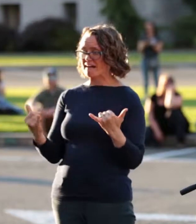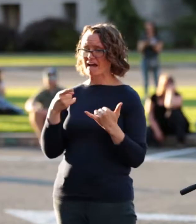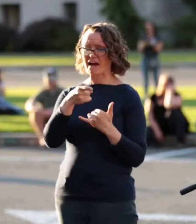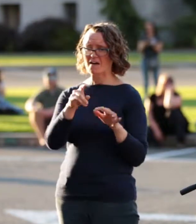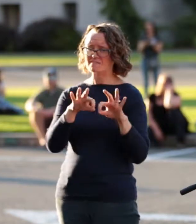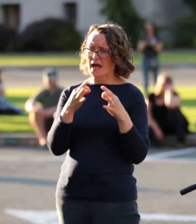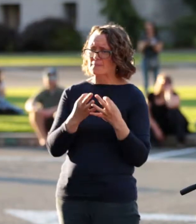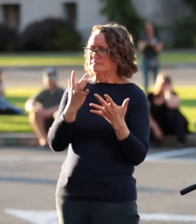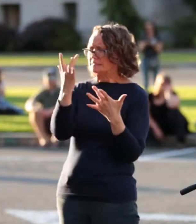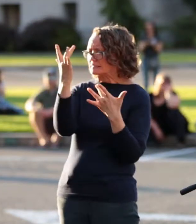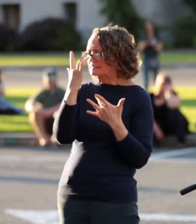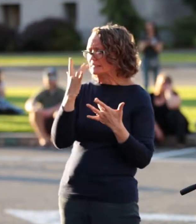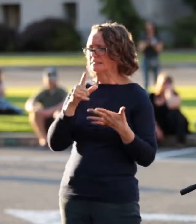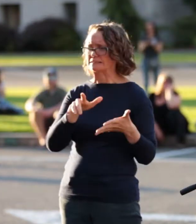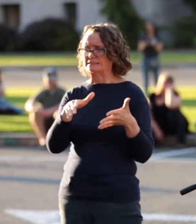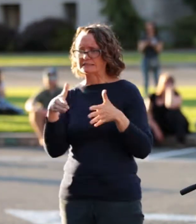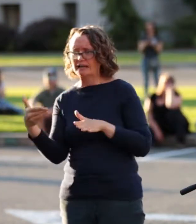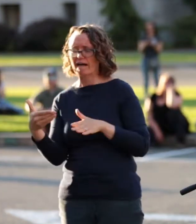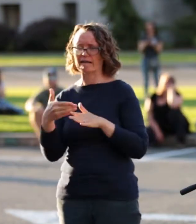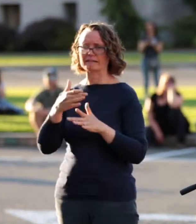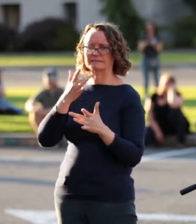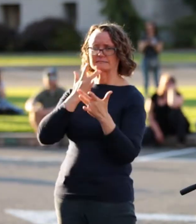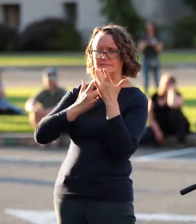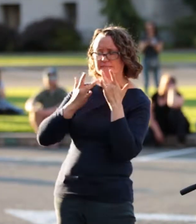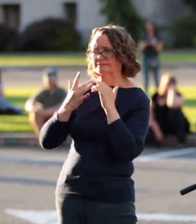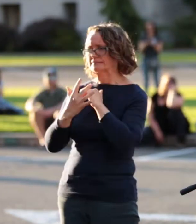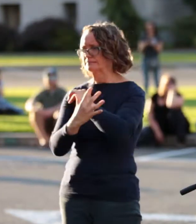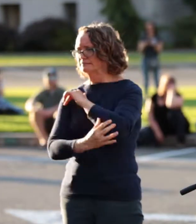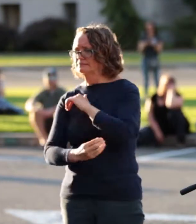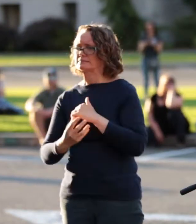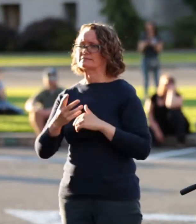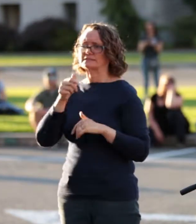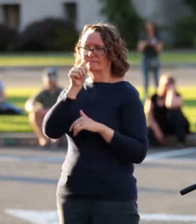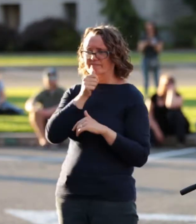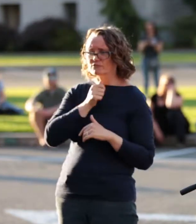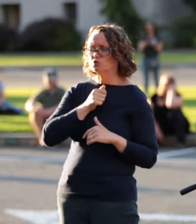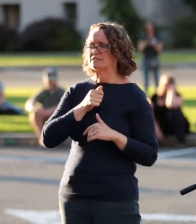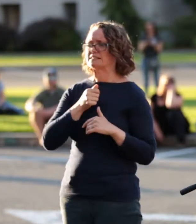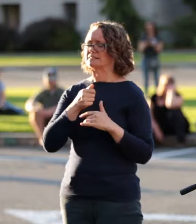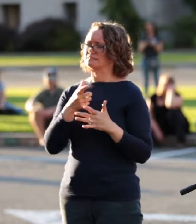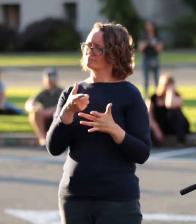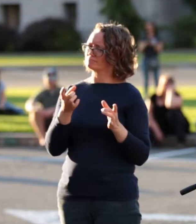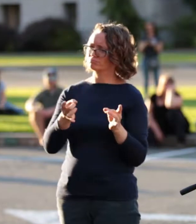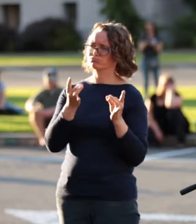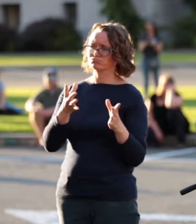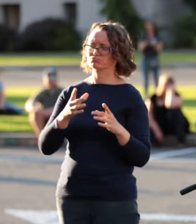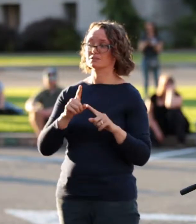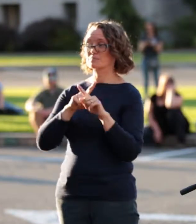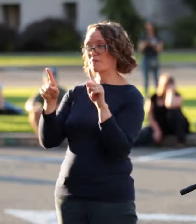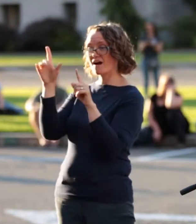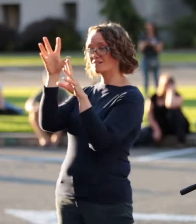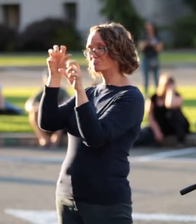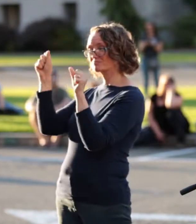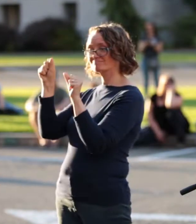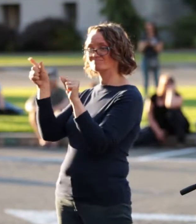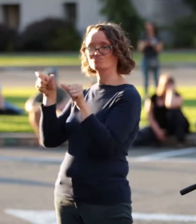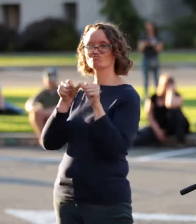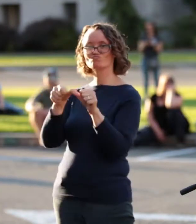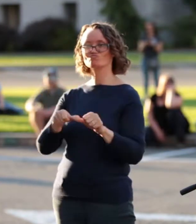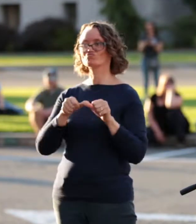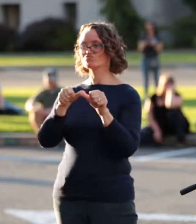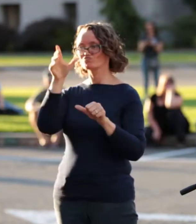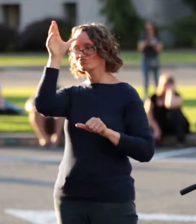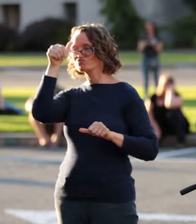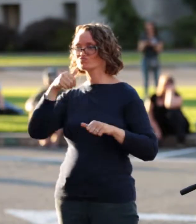costs alone of the separations and detentions are yet to be written. And yet this administration continues to defend and fortify